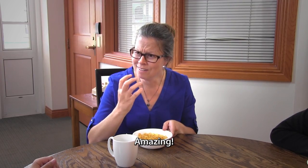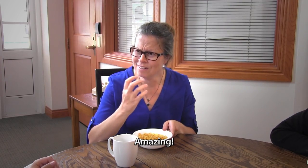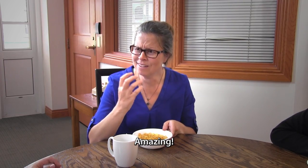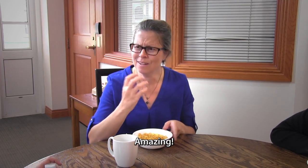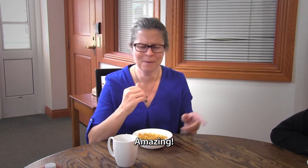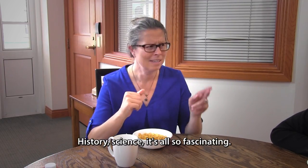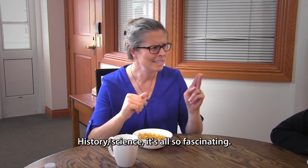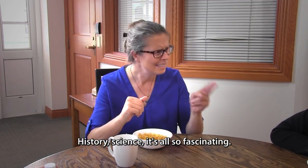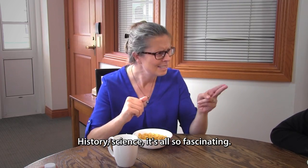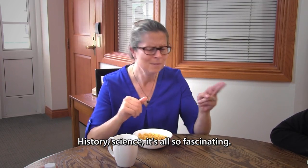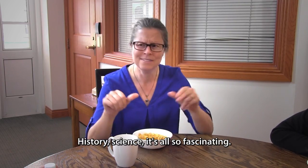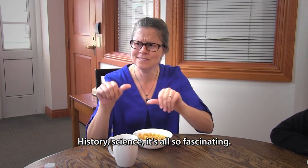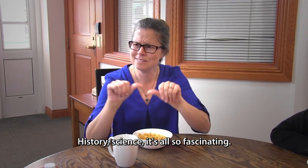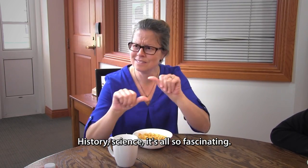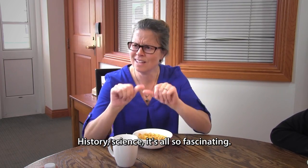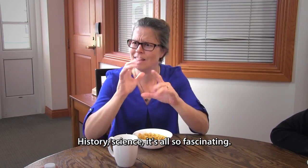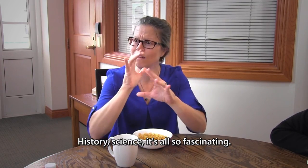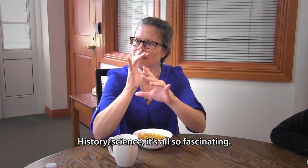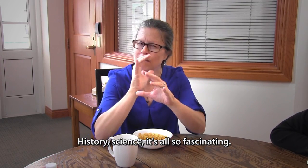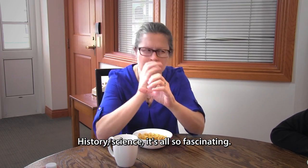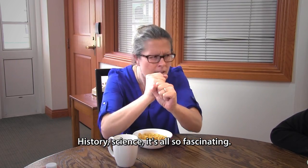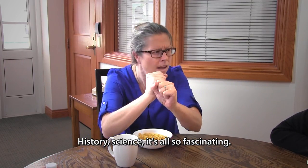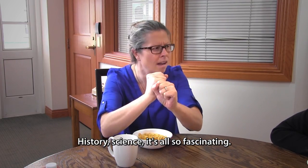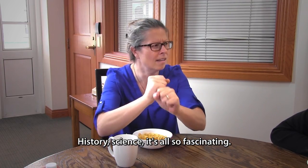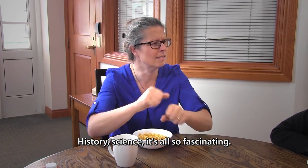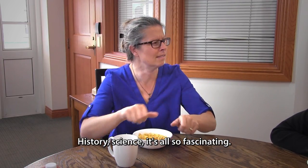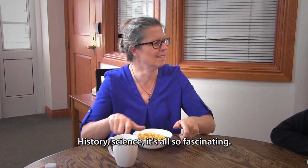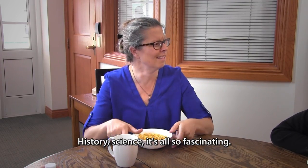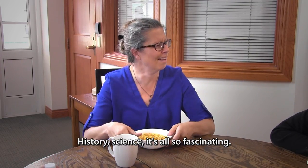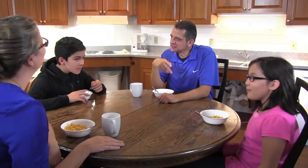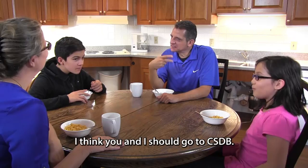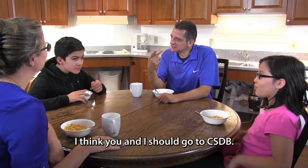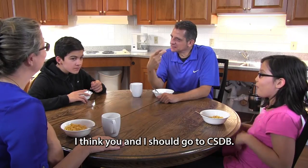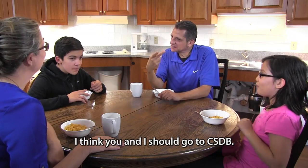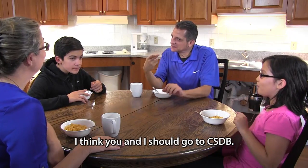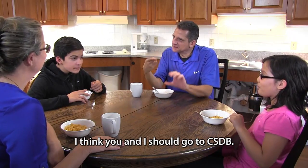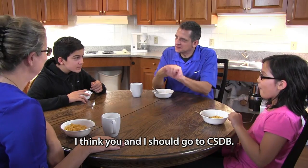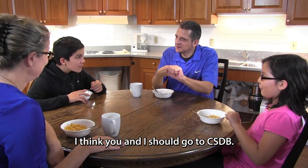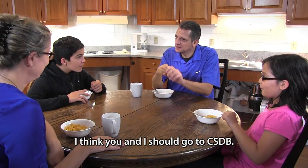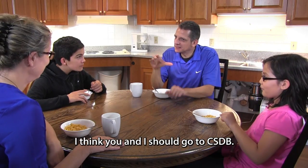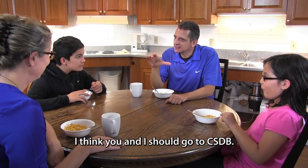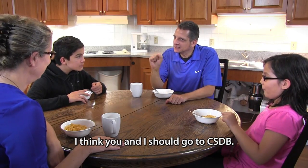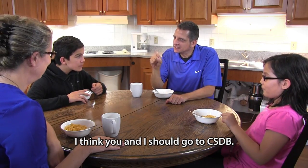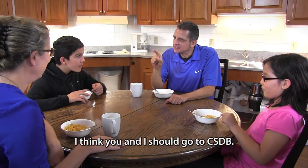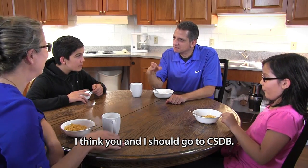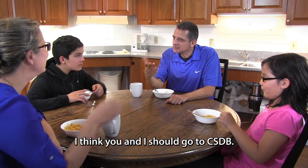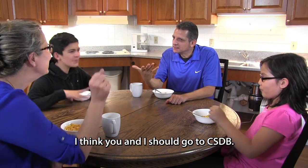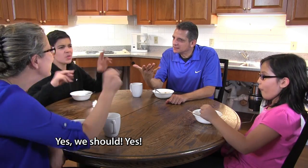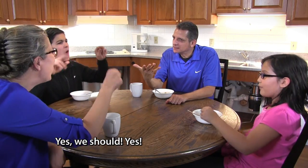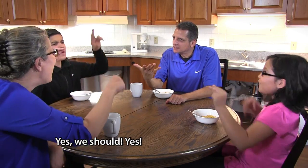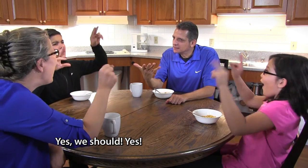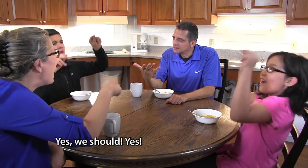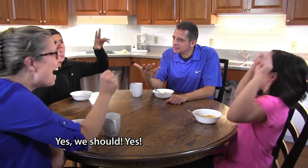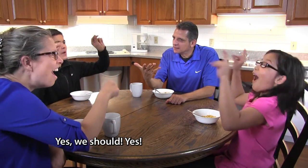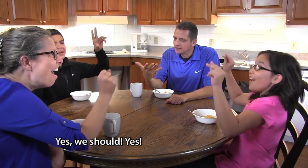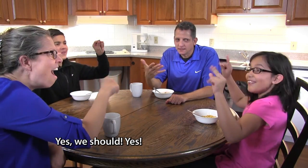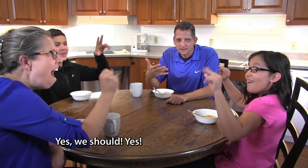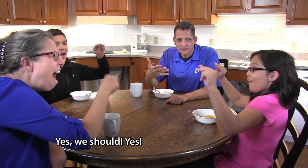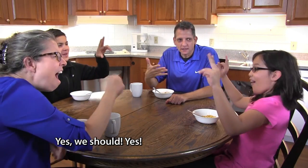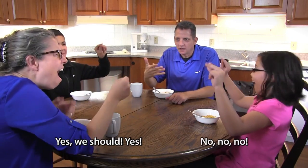Amazing! History, science, it's all so fascinating. I think you and I should go to CSDB. Yes, we should. Yes. Oh,